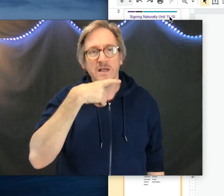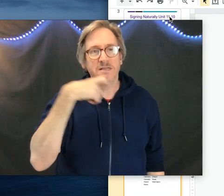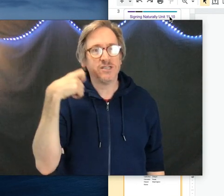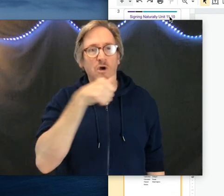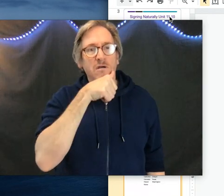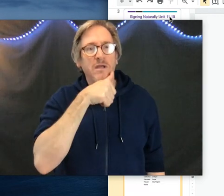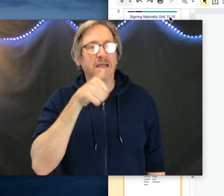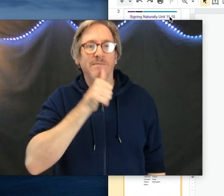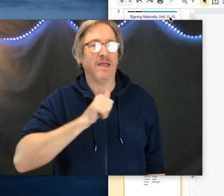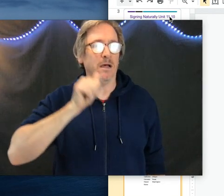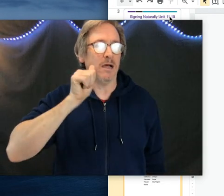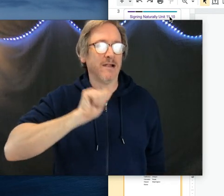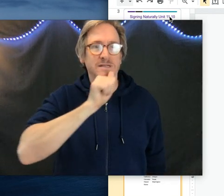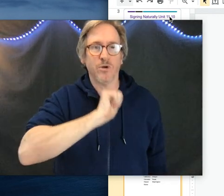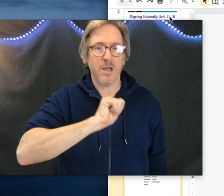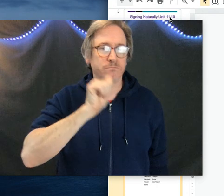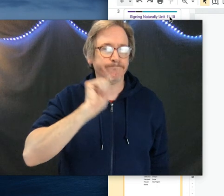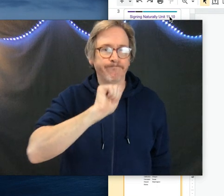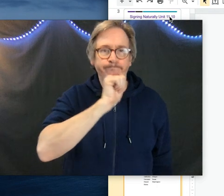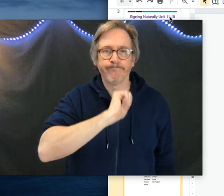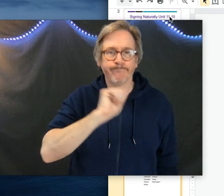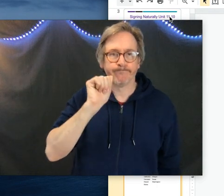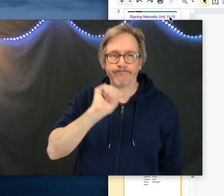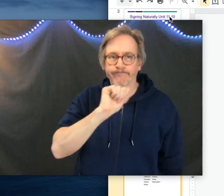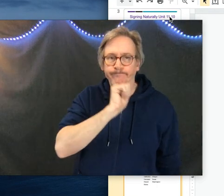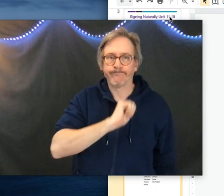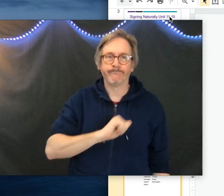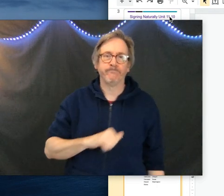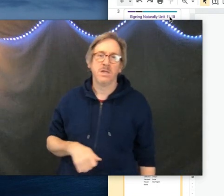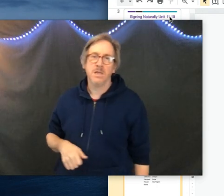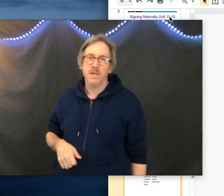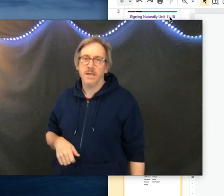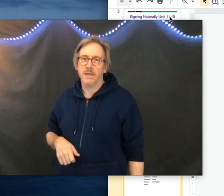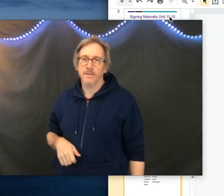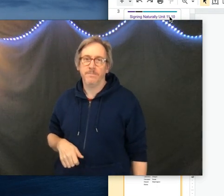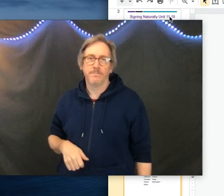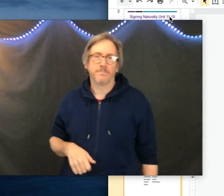brow. So, Arizona.